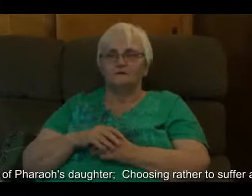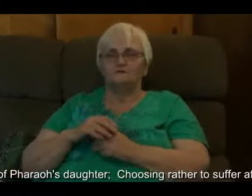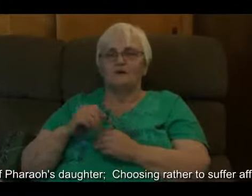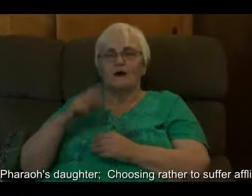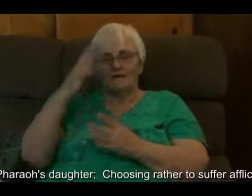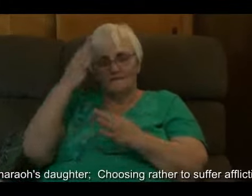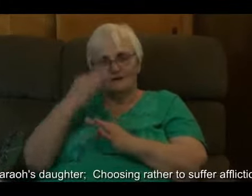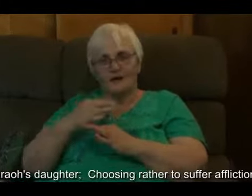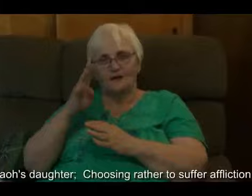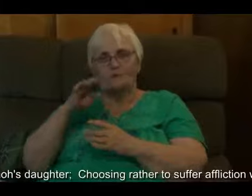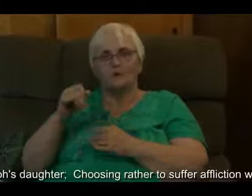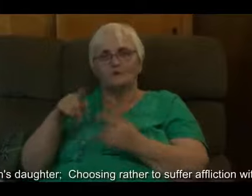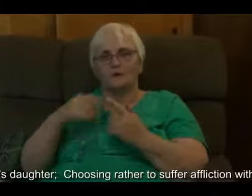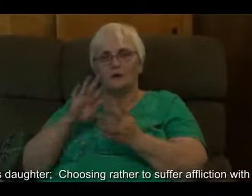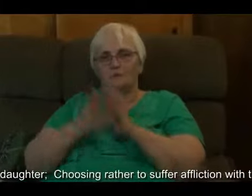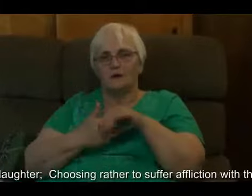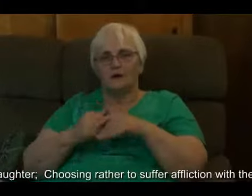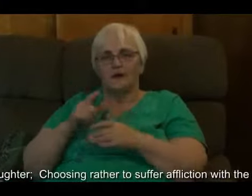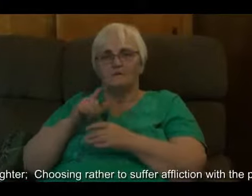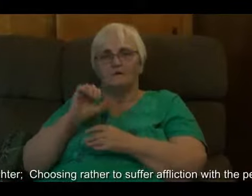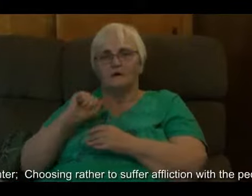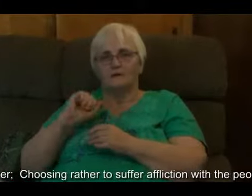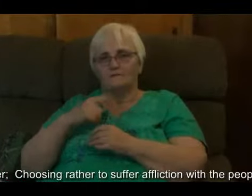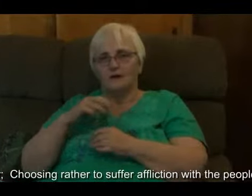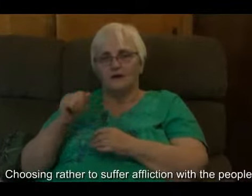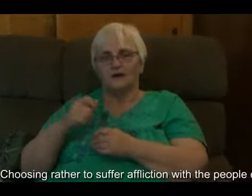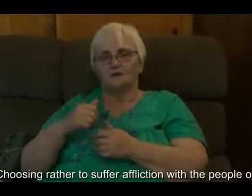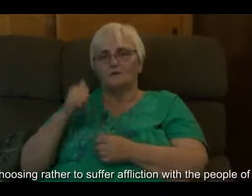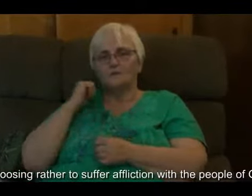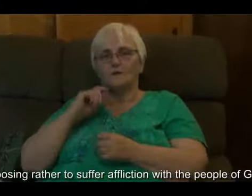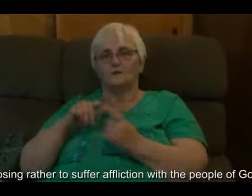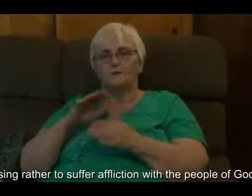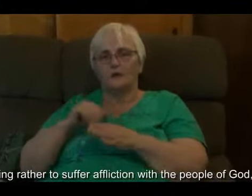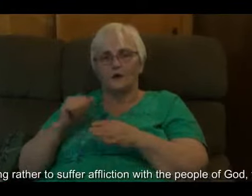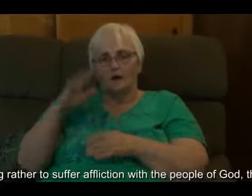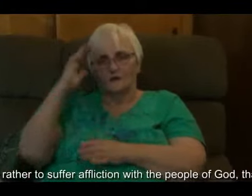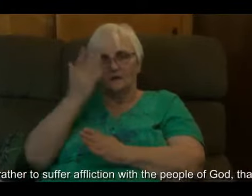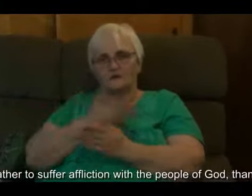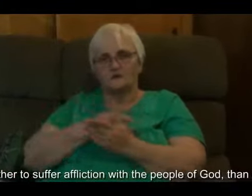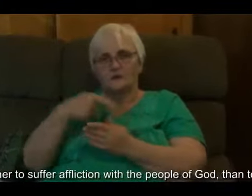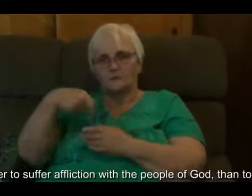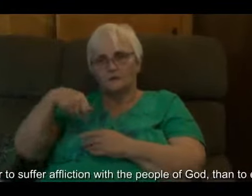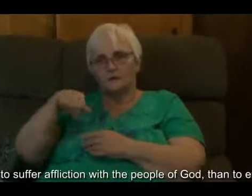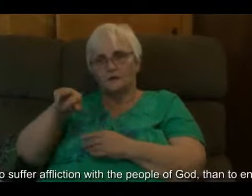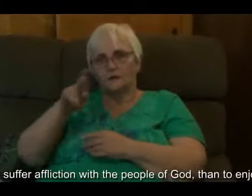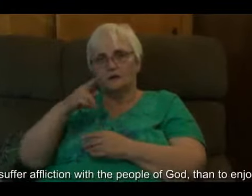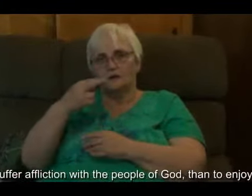by faith Moses, when he became of age, refused to be called the son of Pharaoh's daughter.